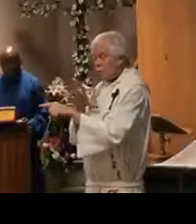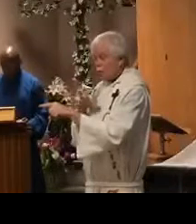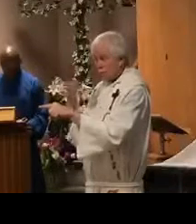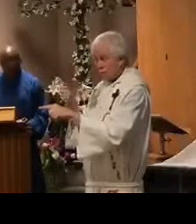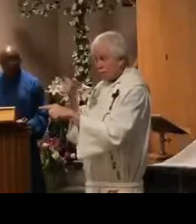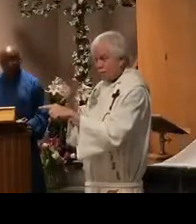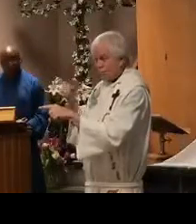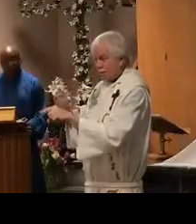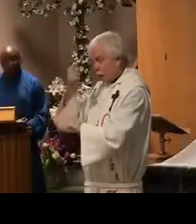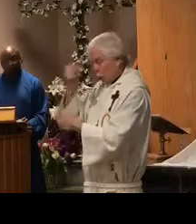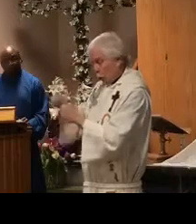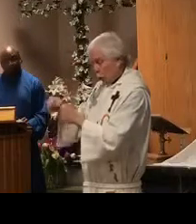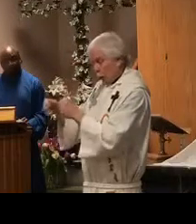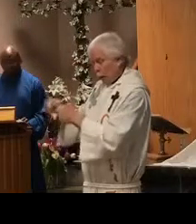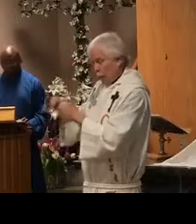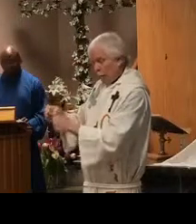He will die,